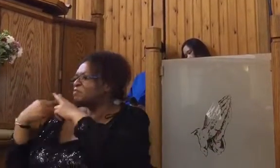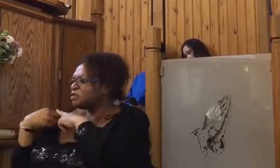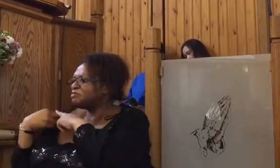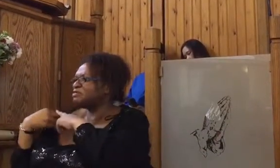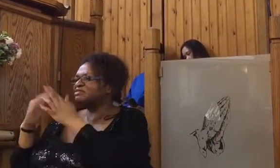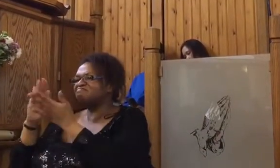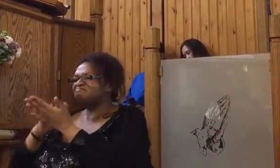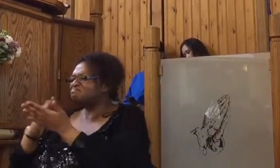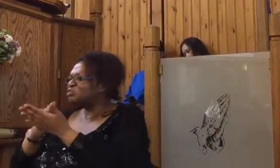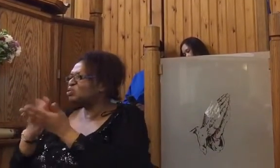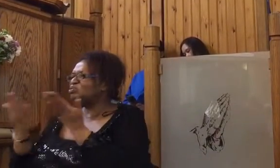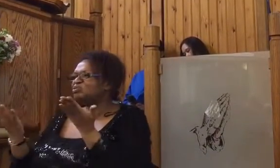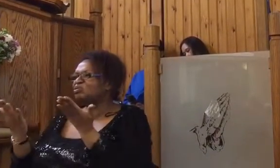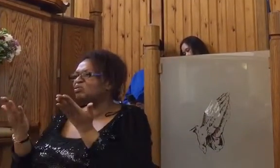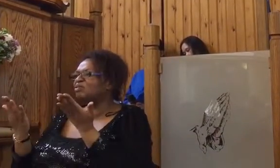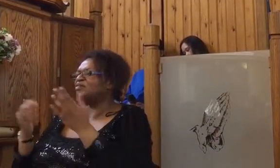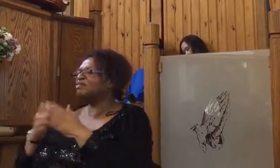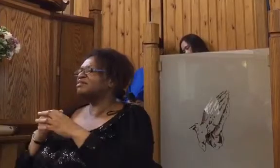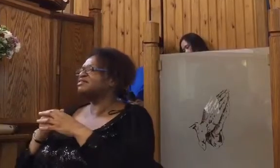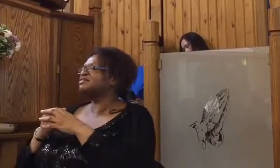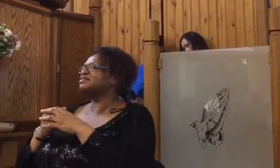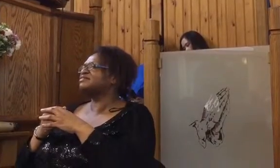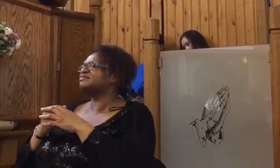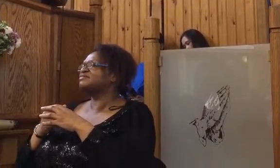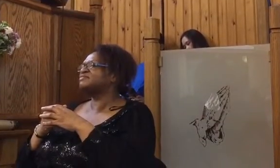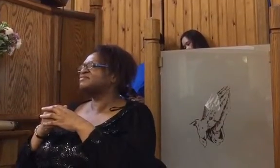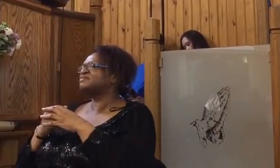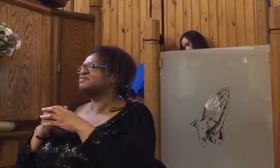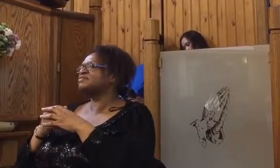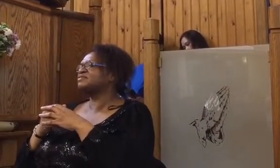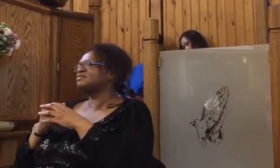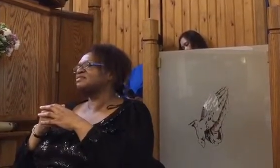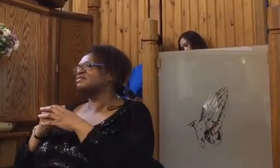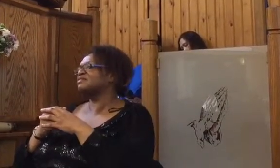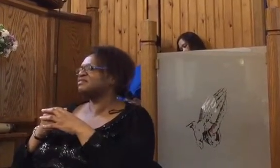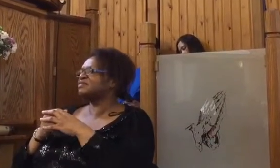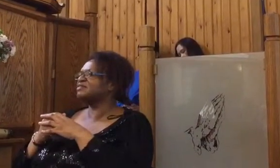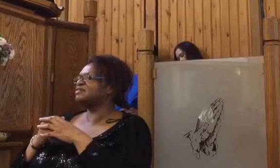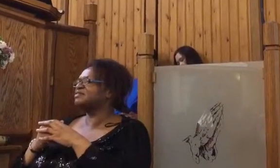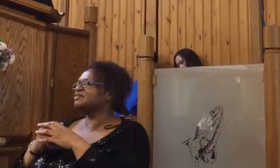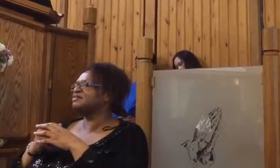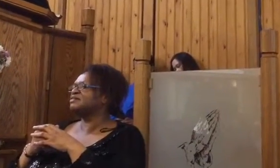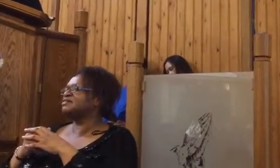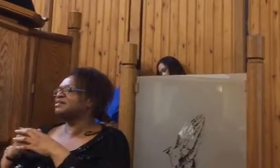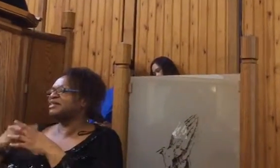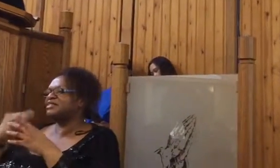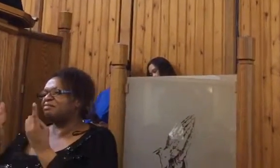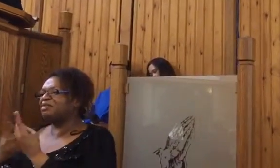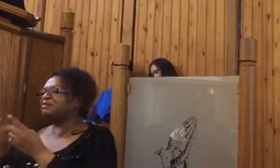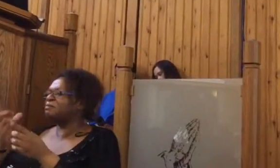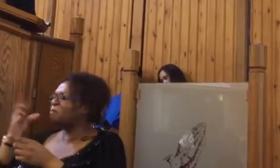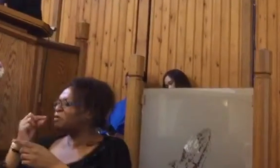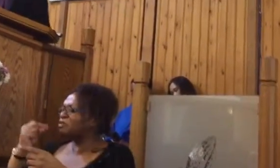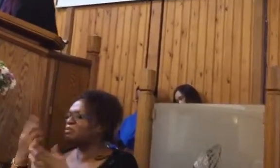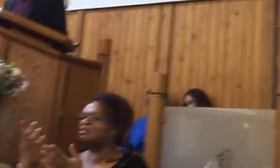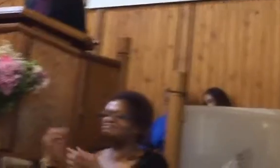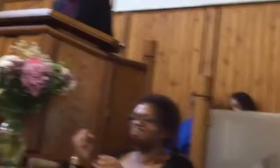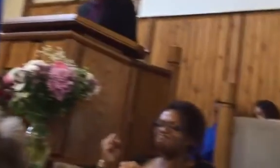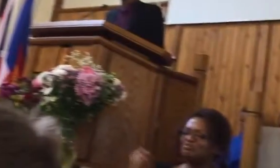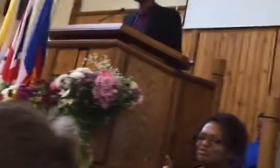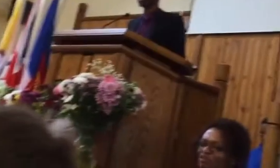people. And we tend to think that, you know, we can't lead certain tasks or we can't do